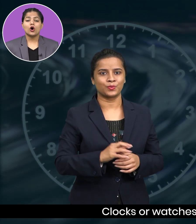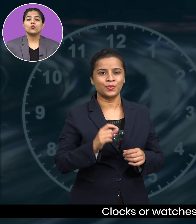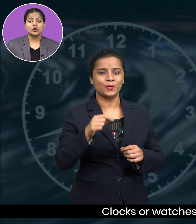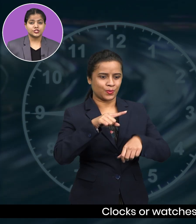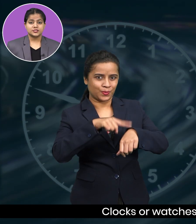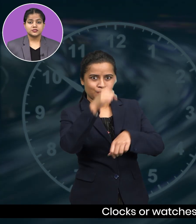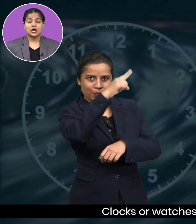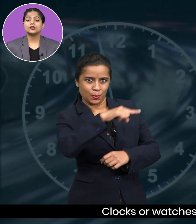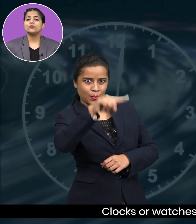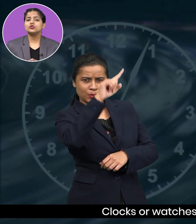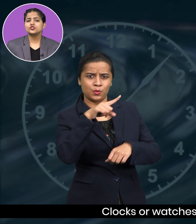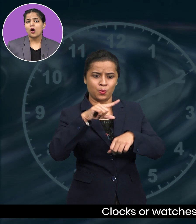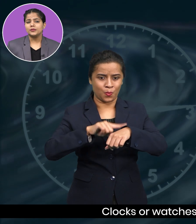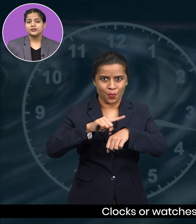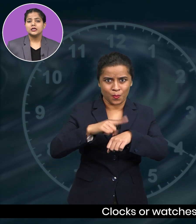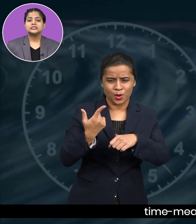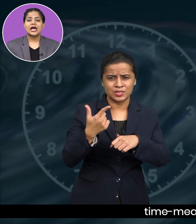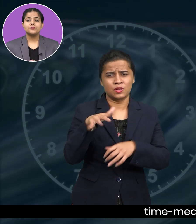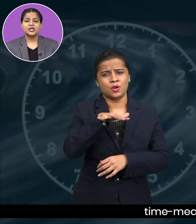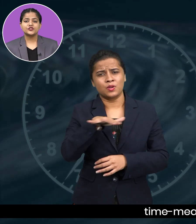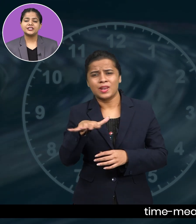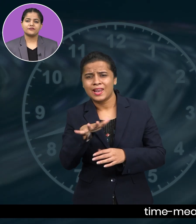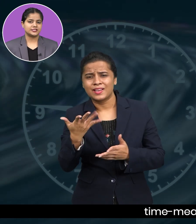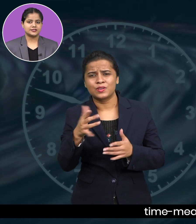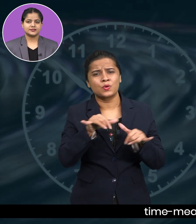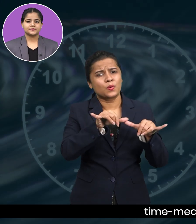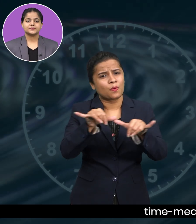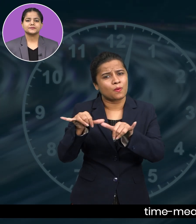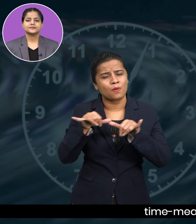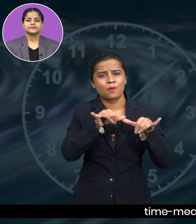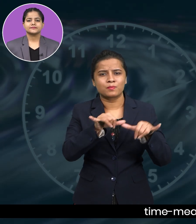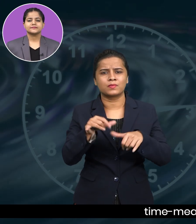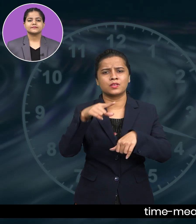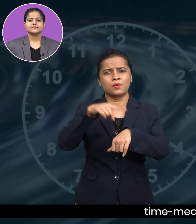Clocks or watches are the most common time measuring devices.